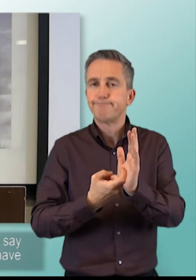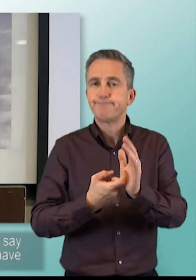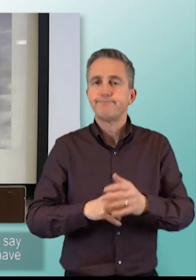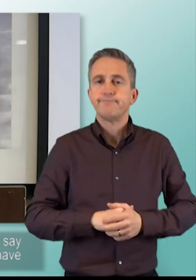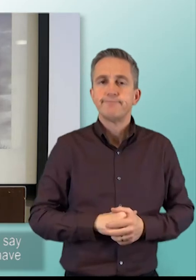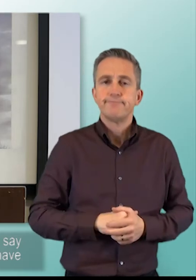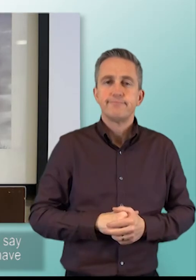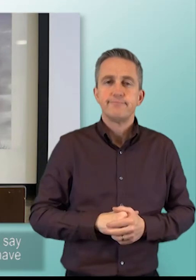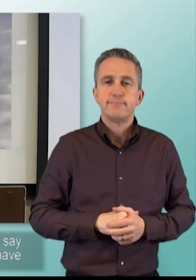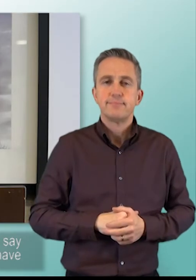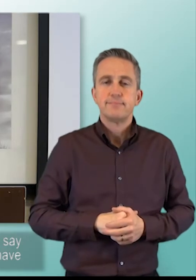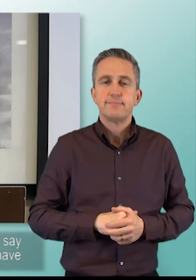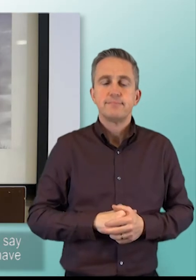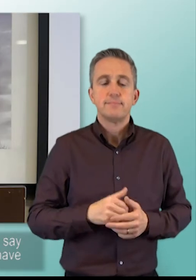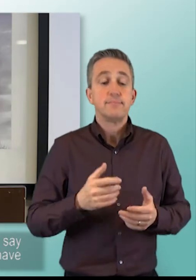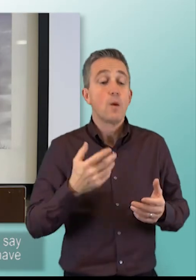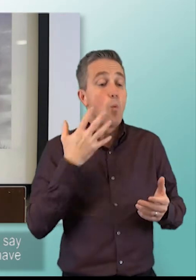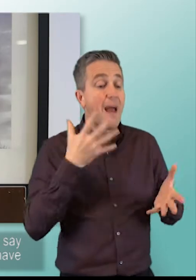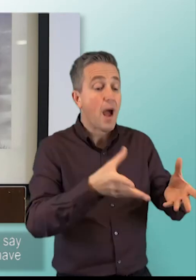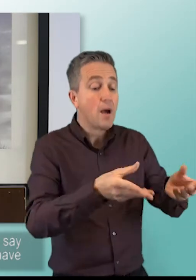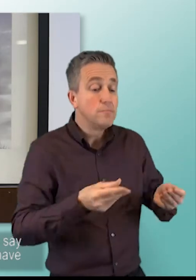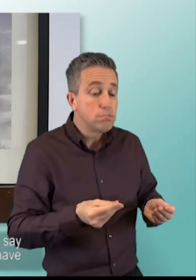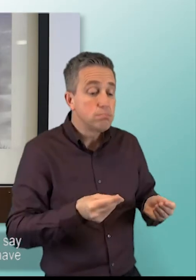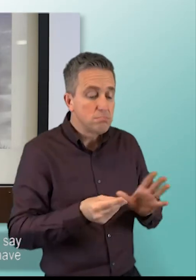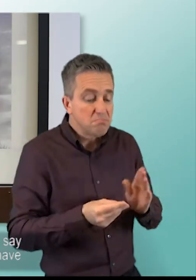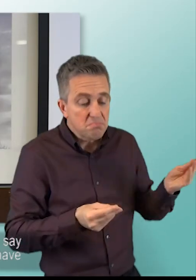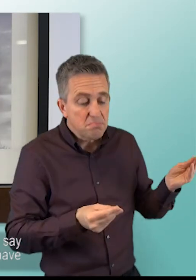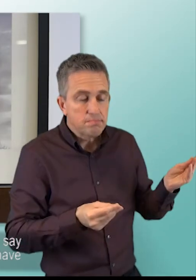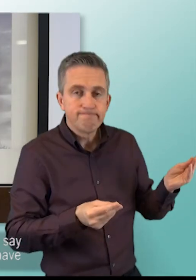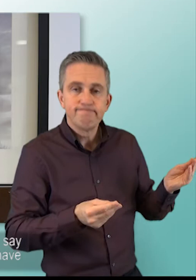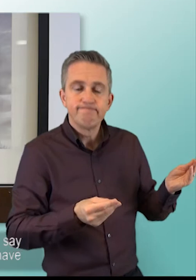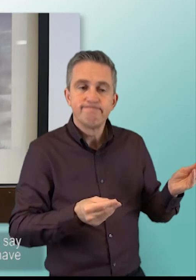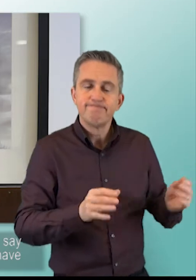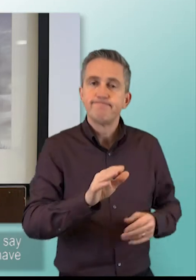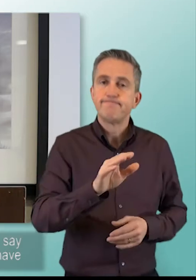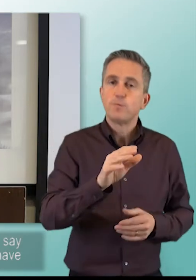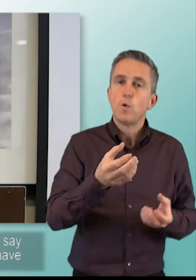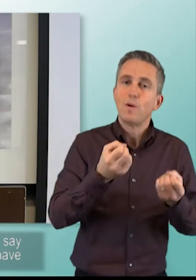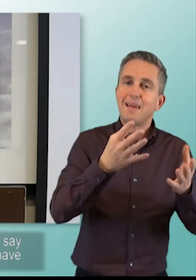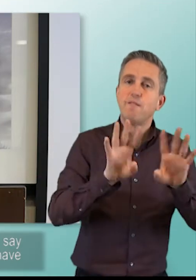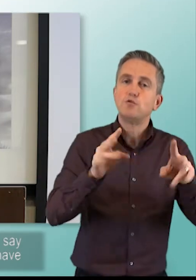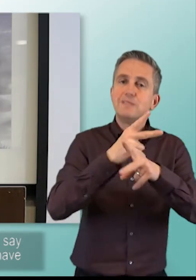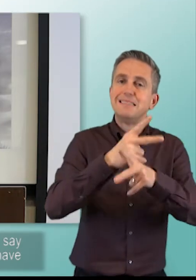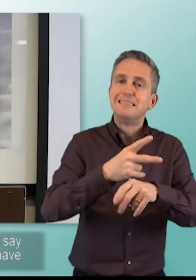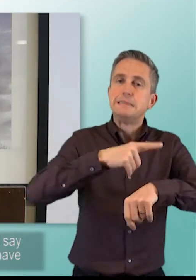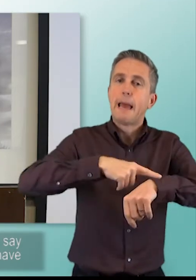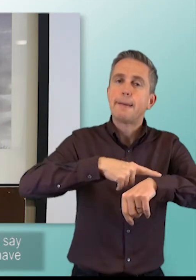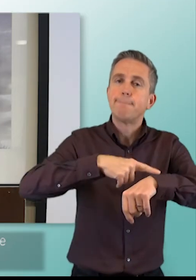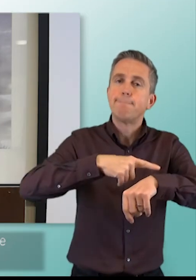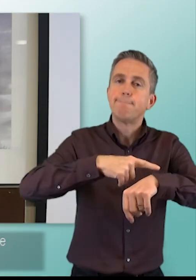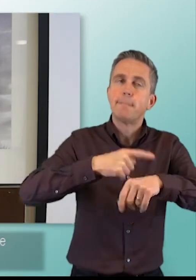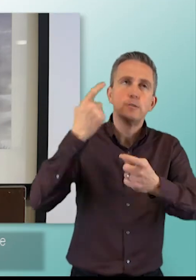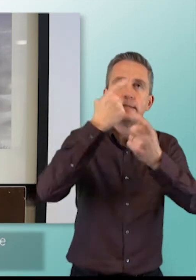want us to alert us to that. We would say, again, that you do need time as charity trustees